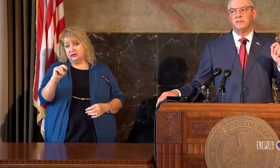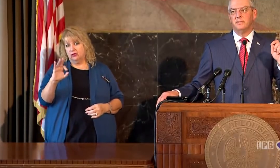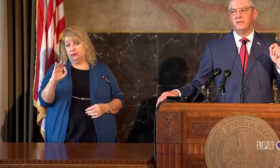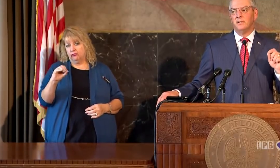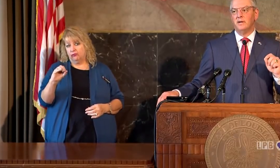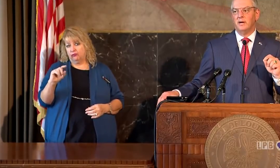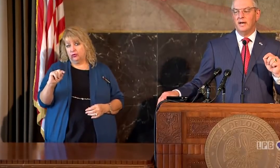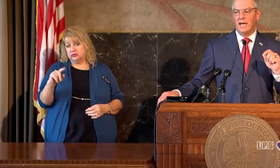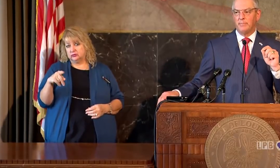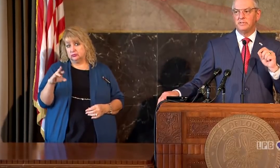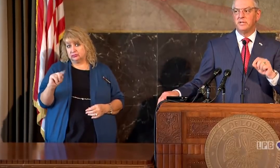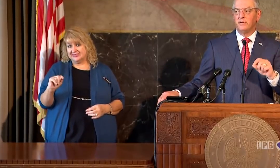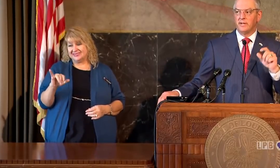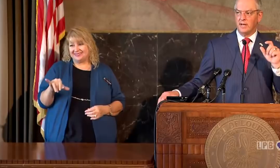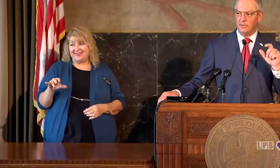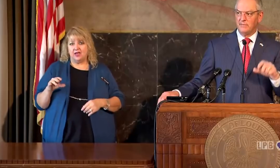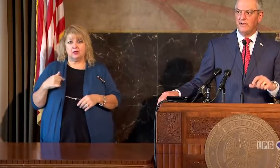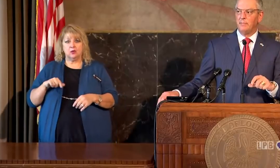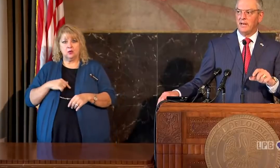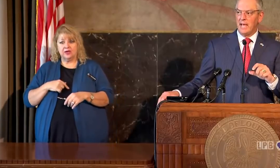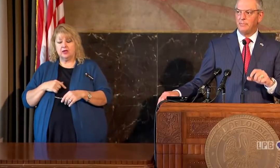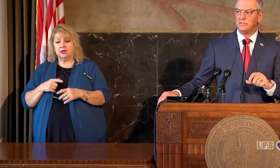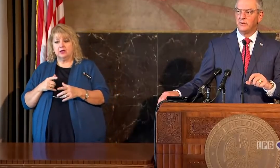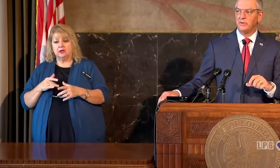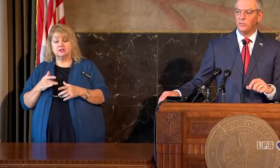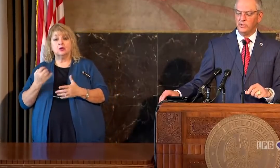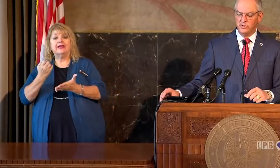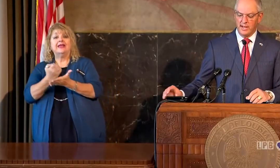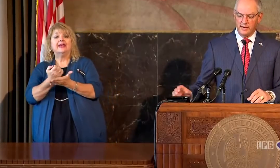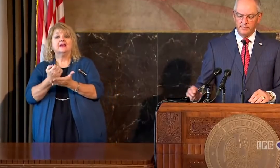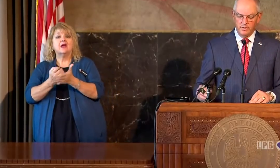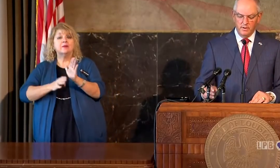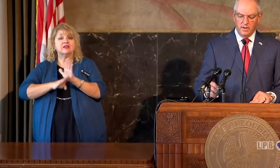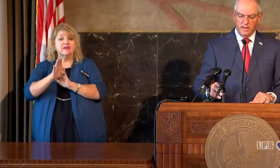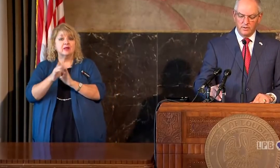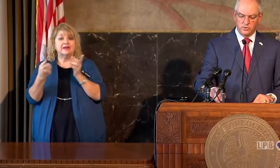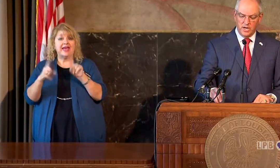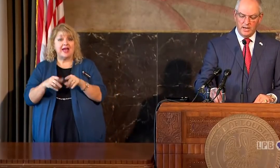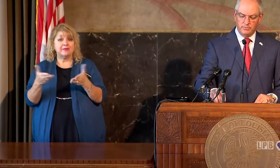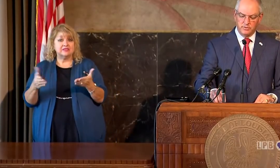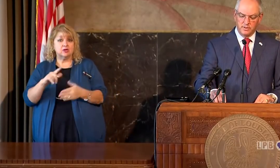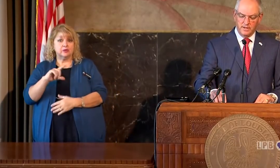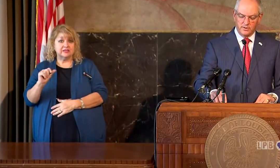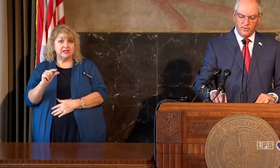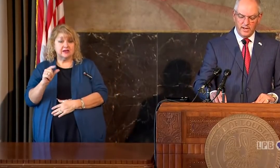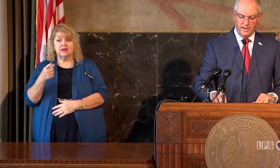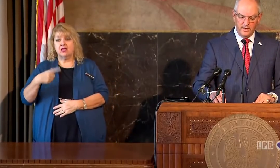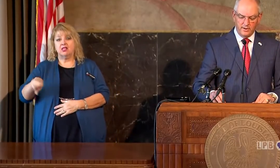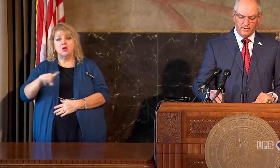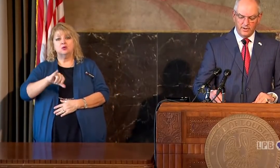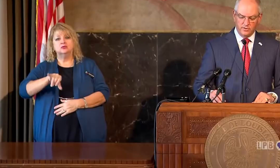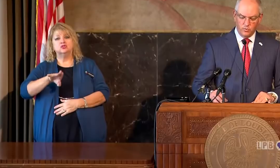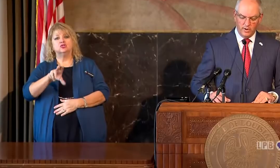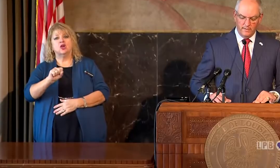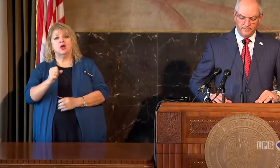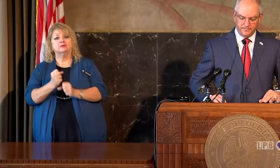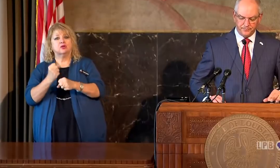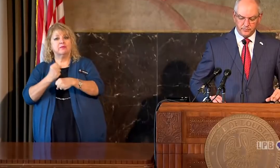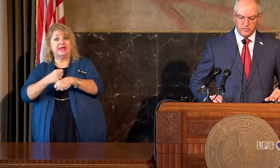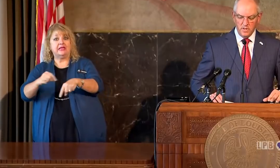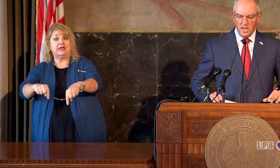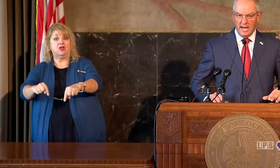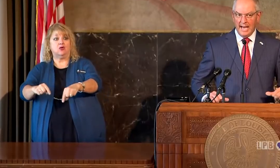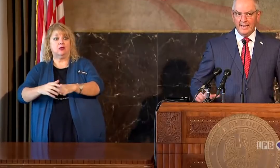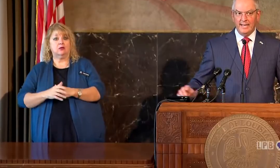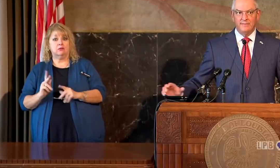investment happens here, economic development happens here in Louisiana, and those jobs get created here as well.